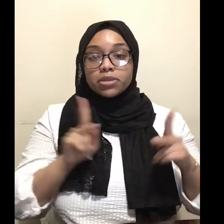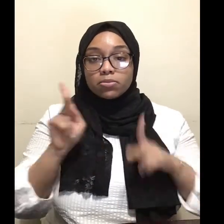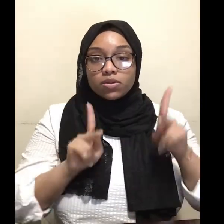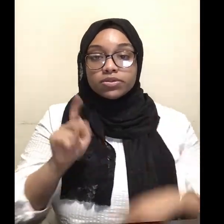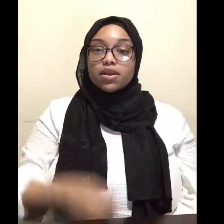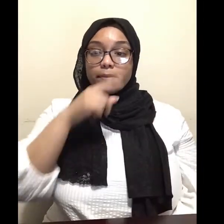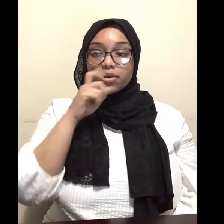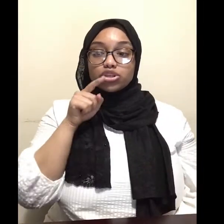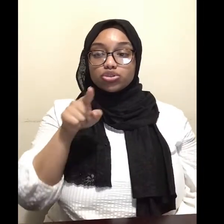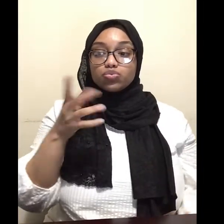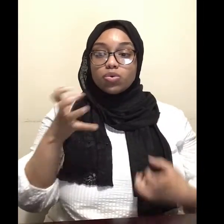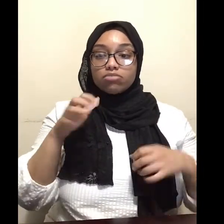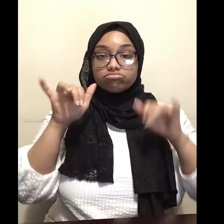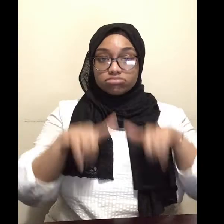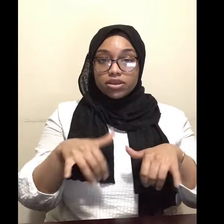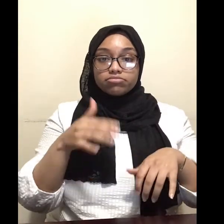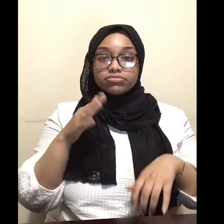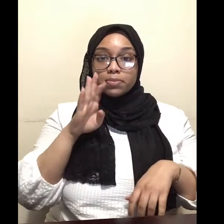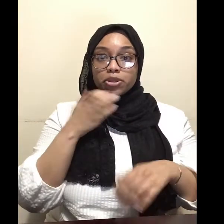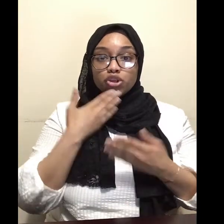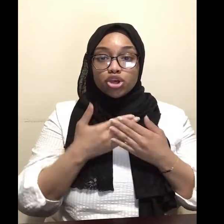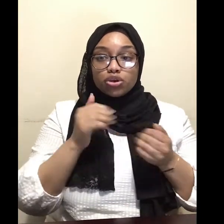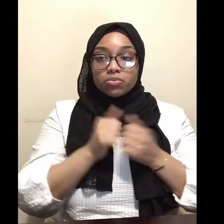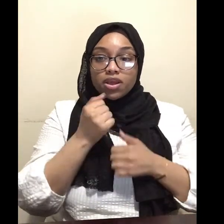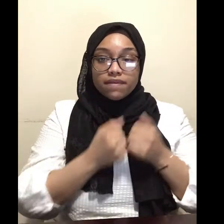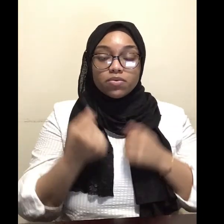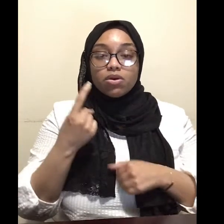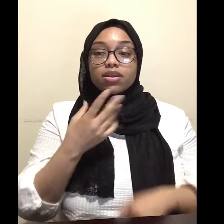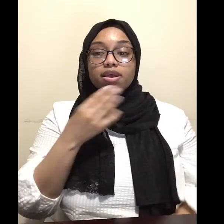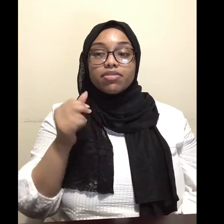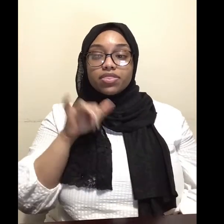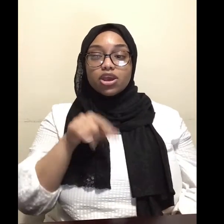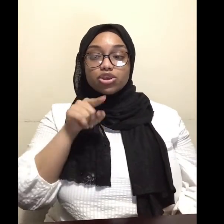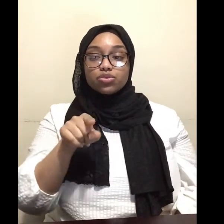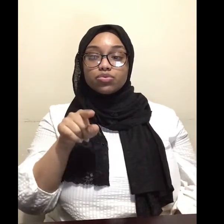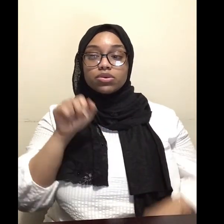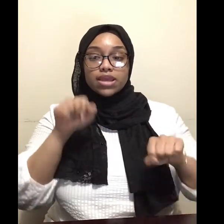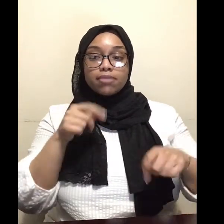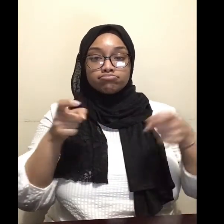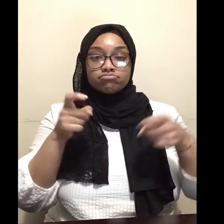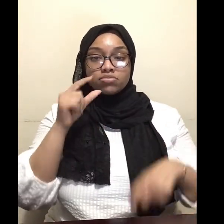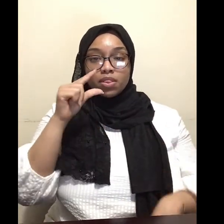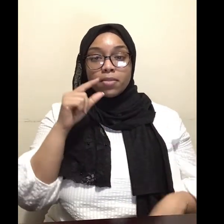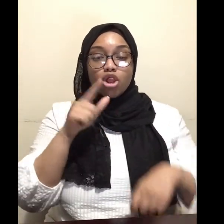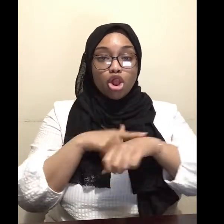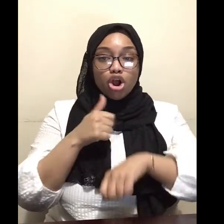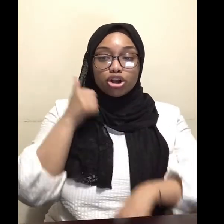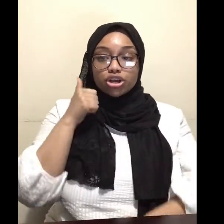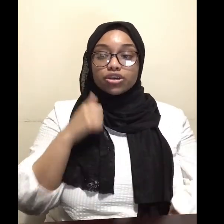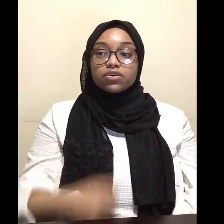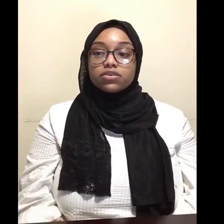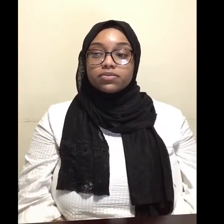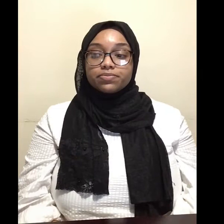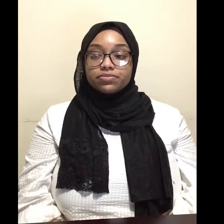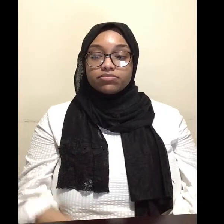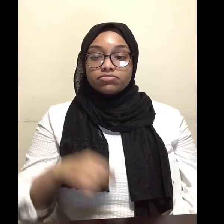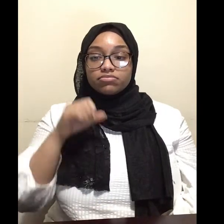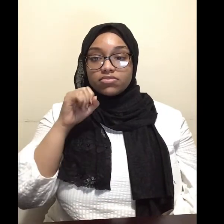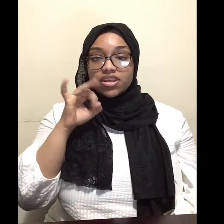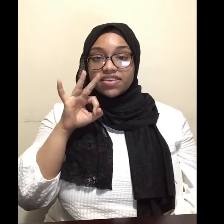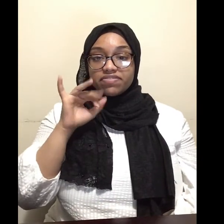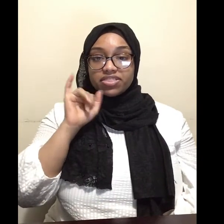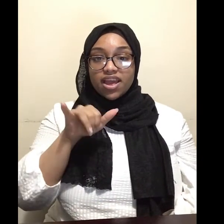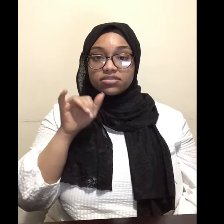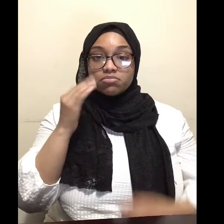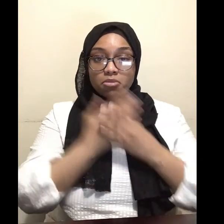or connect with others about it. So you can get advice from fellow board members. You want to, again, try not to